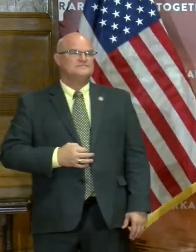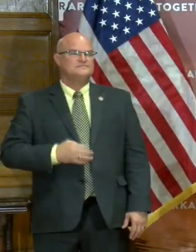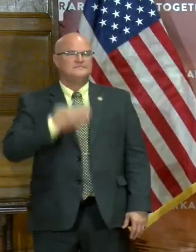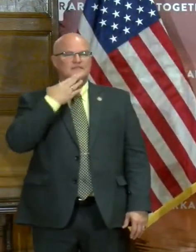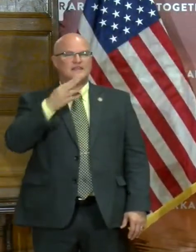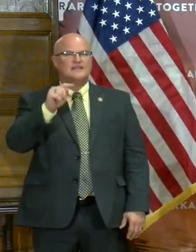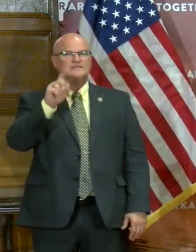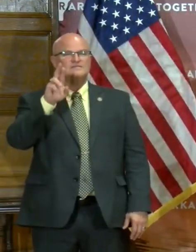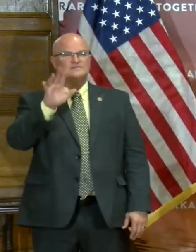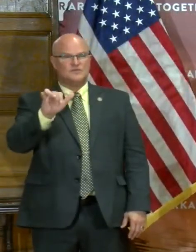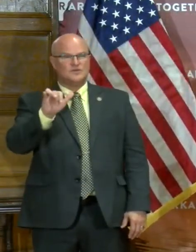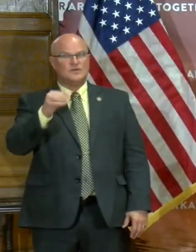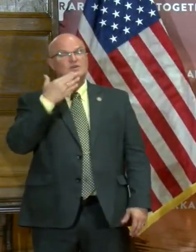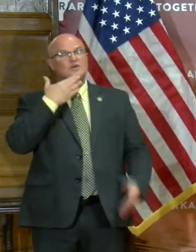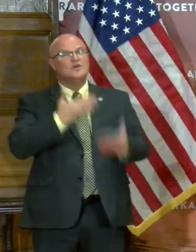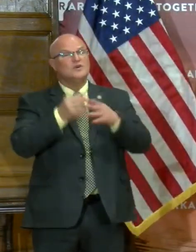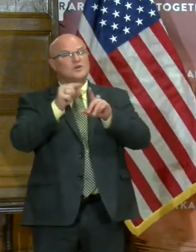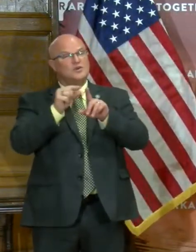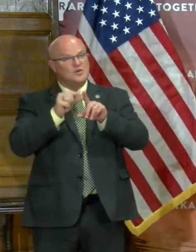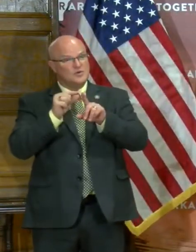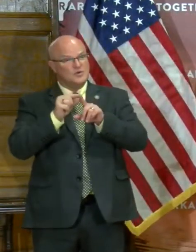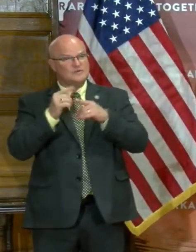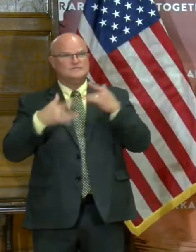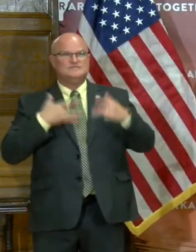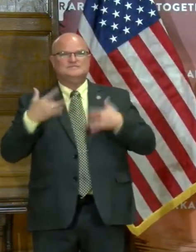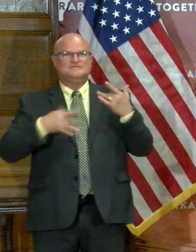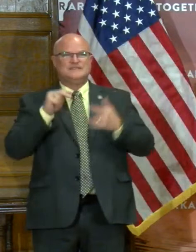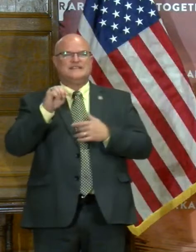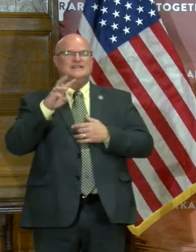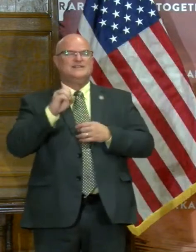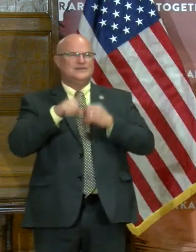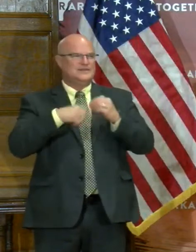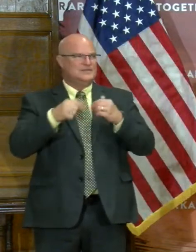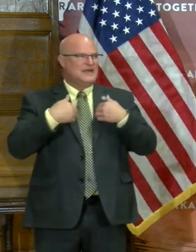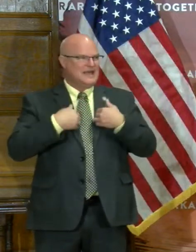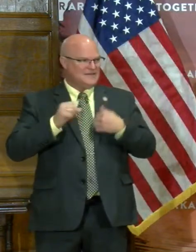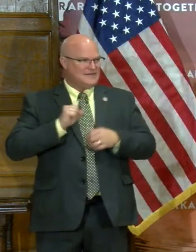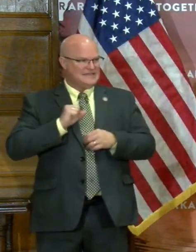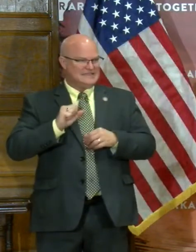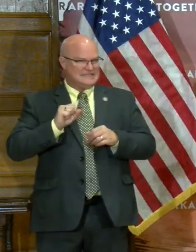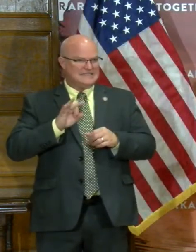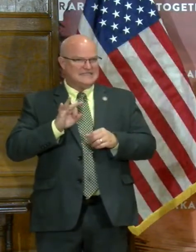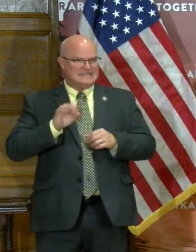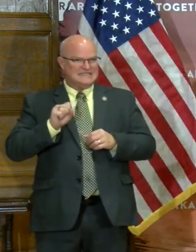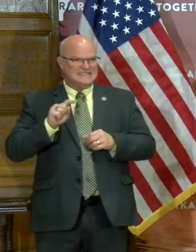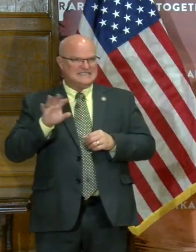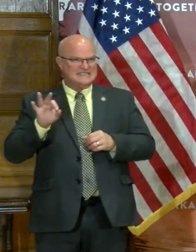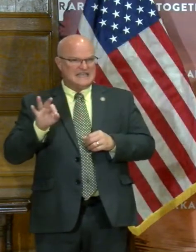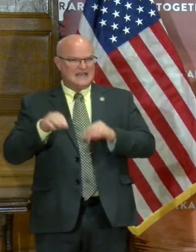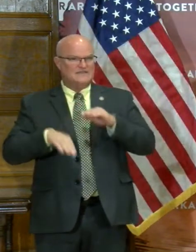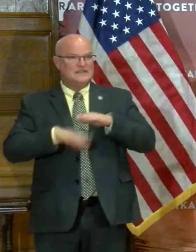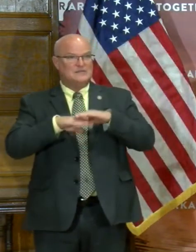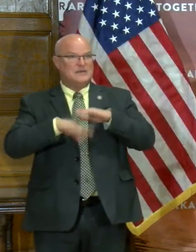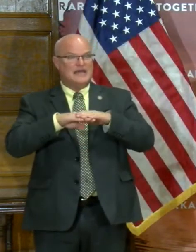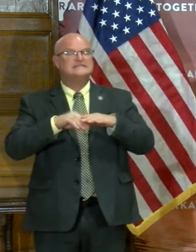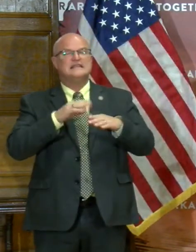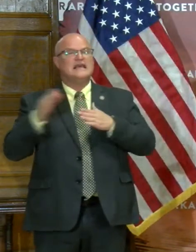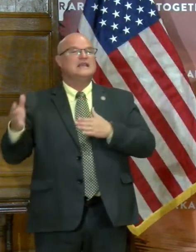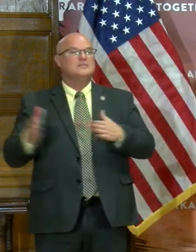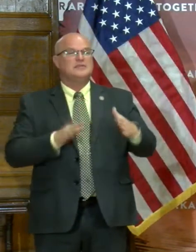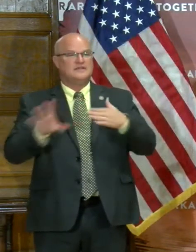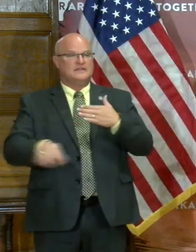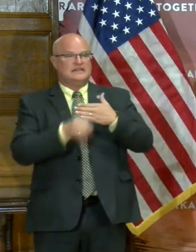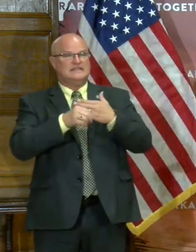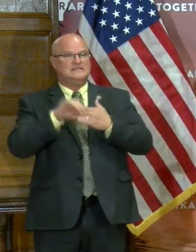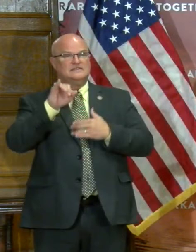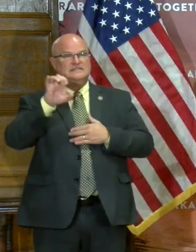Thank you, Troy. Those are good words and exciting news about having the staff capacity and a plan for the